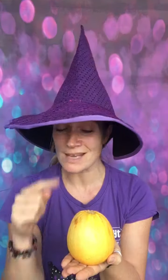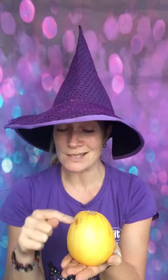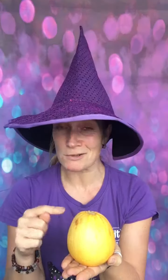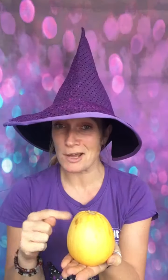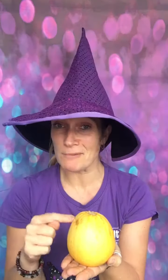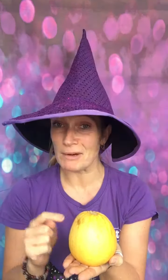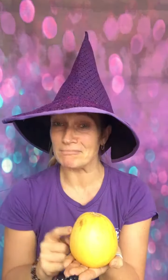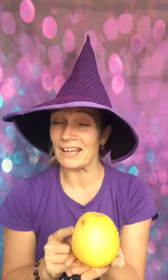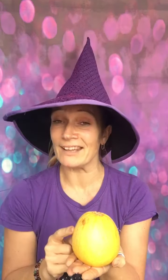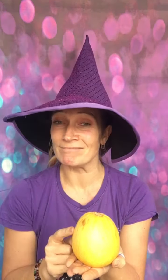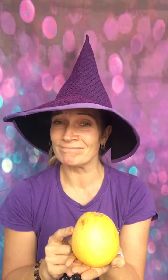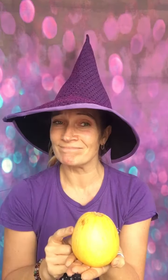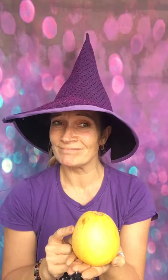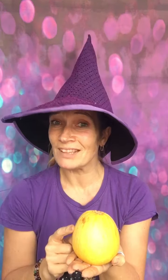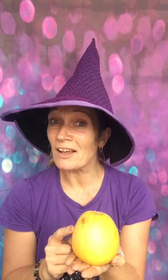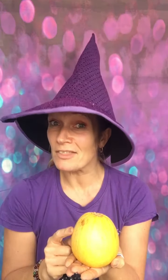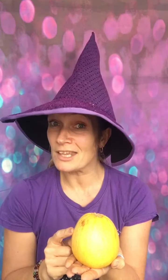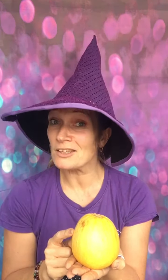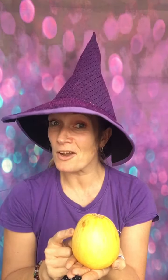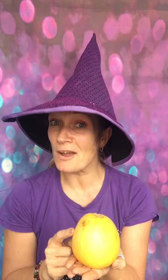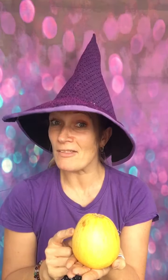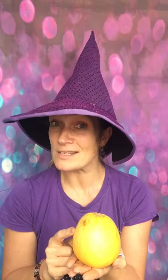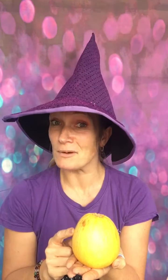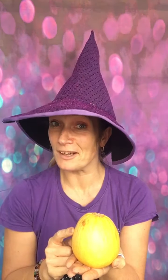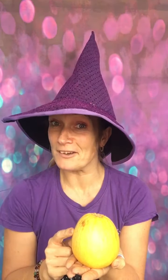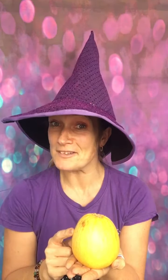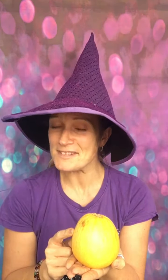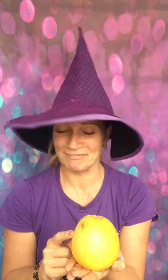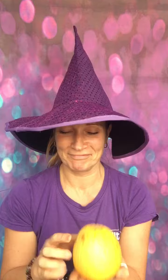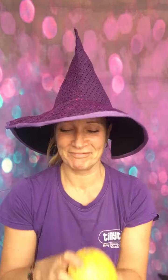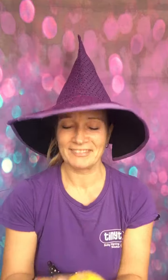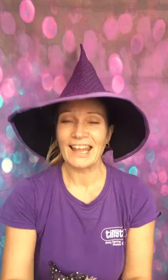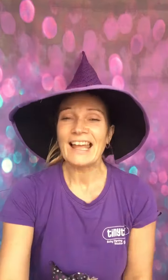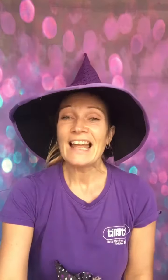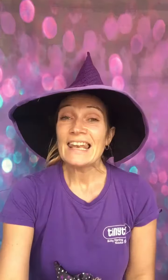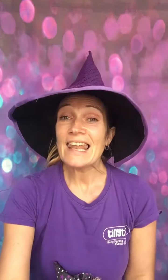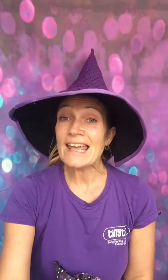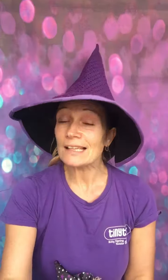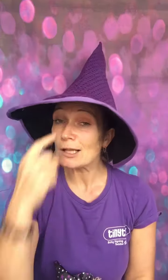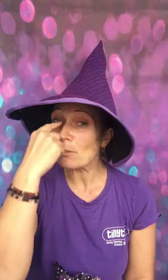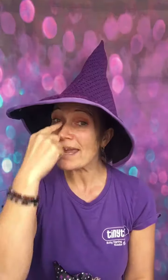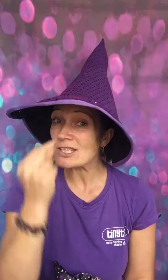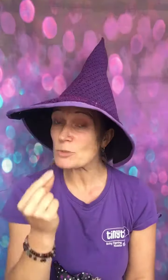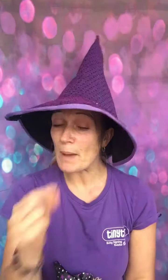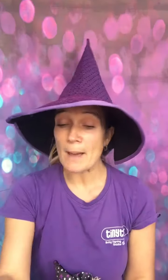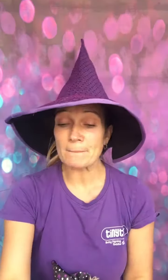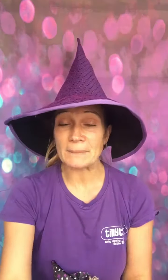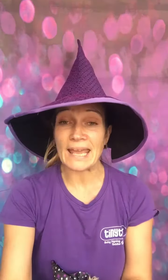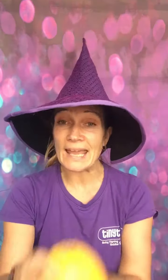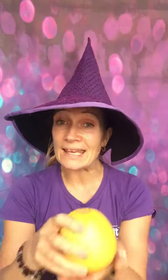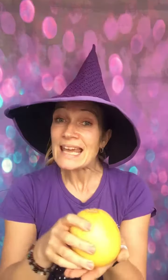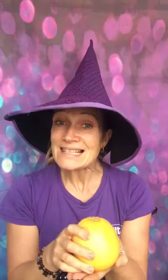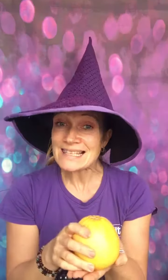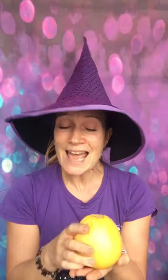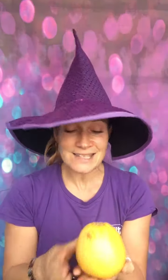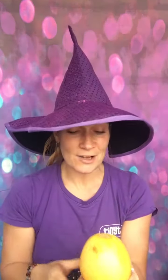on her pumpkin. I think you know how this one goes. Little witch bumpkin sat on